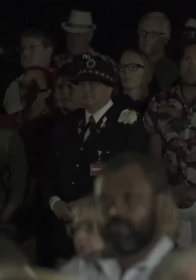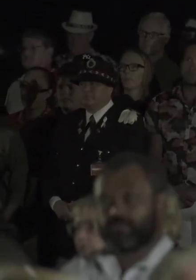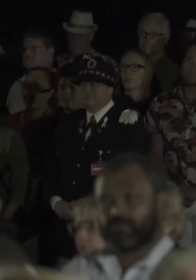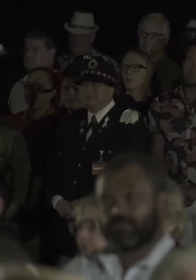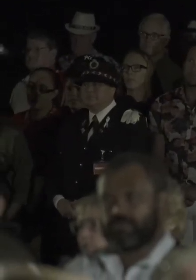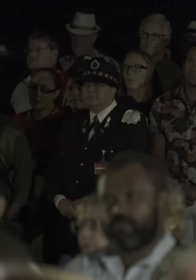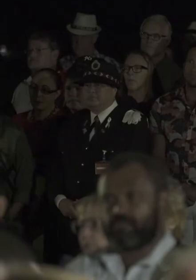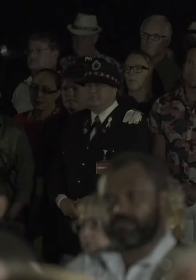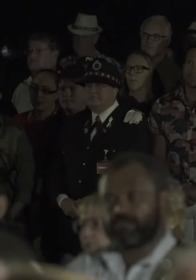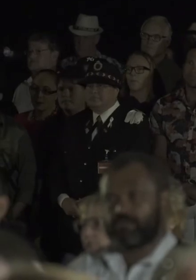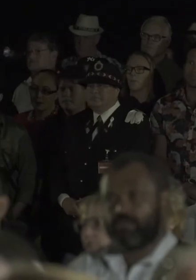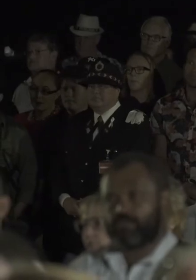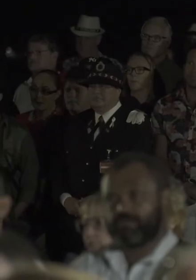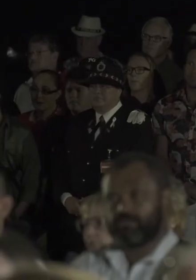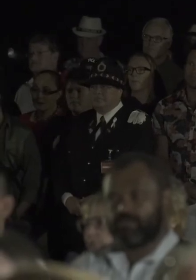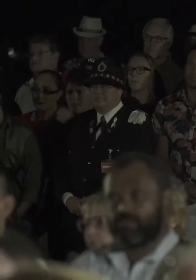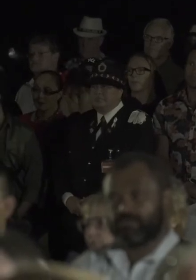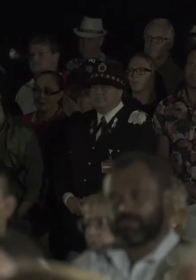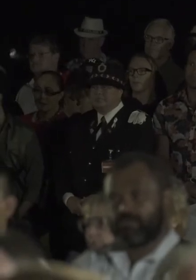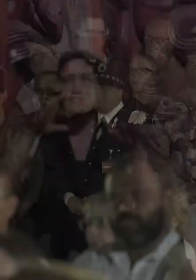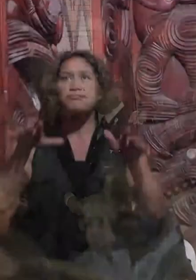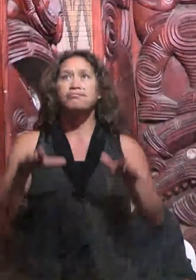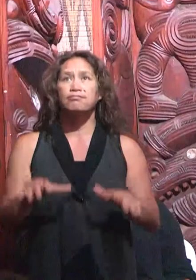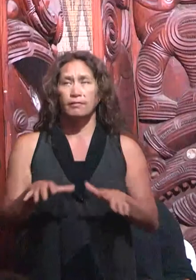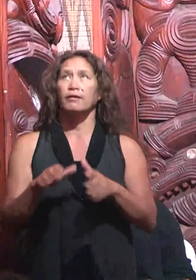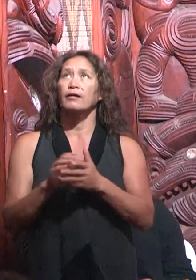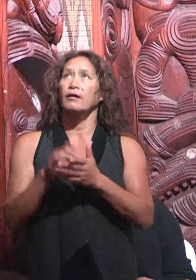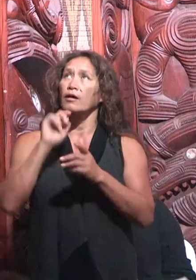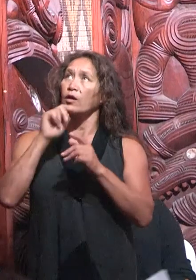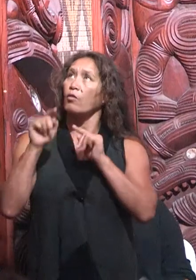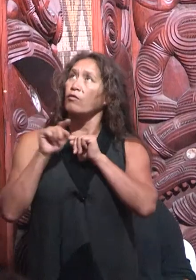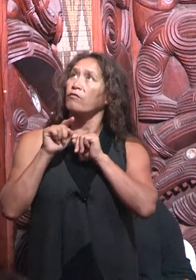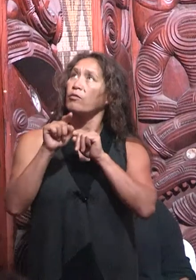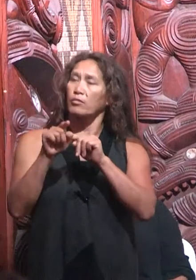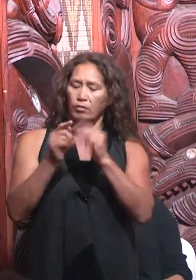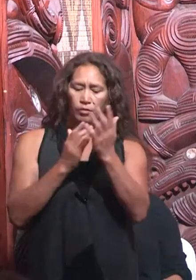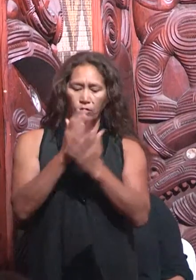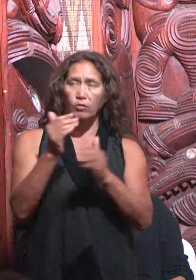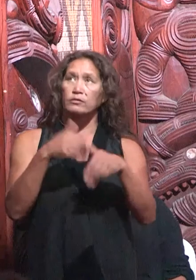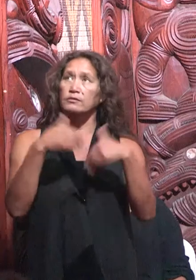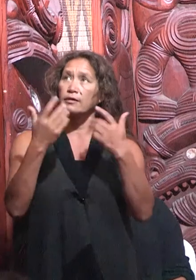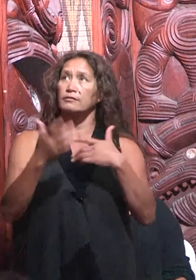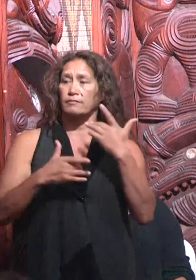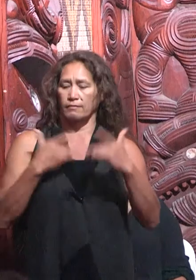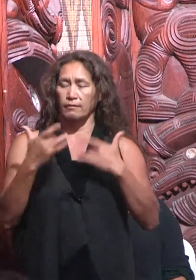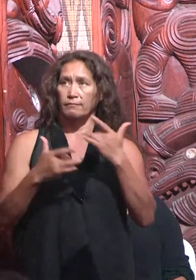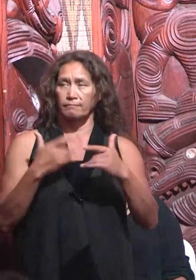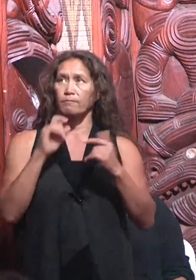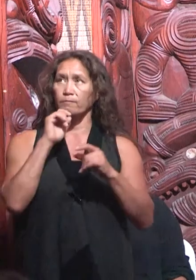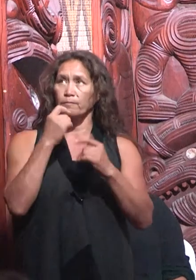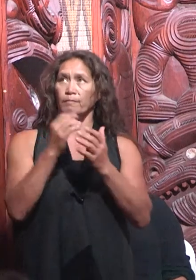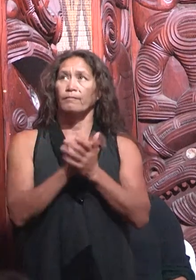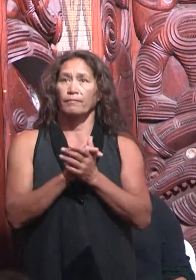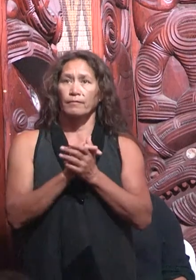runneth over. Surely goodness and mercy shall follow me all the days of my life, and I will